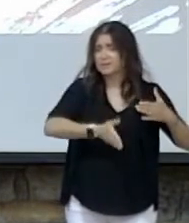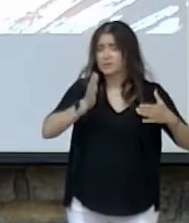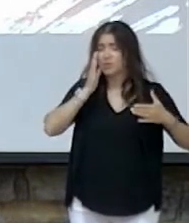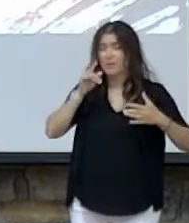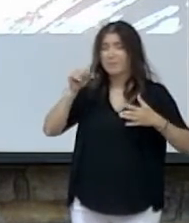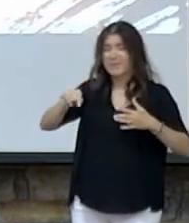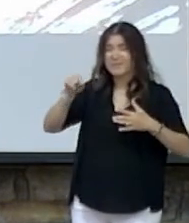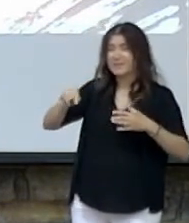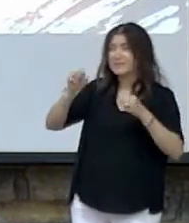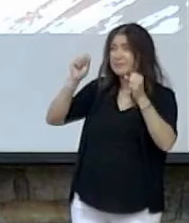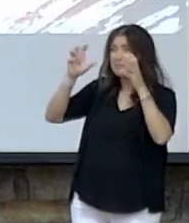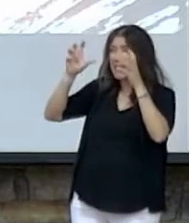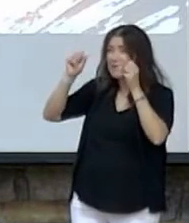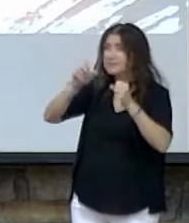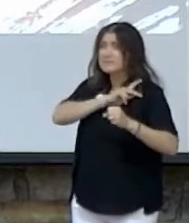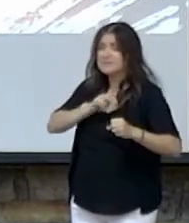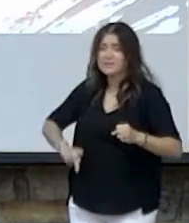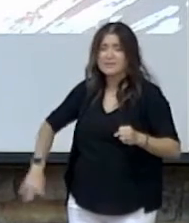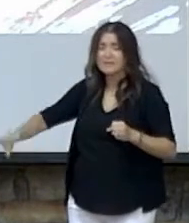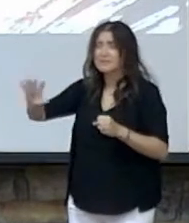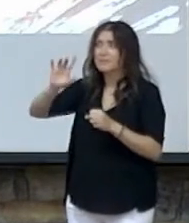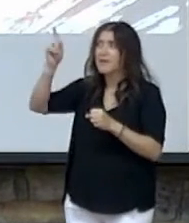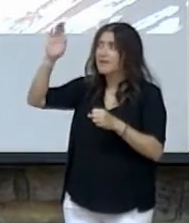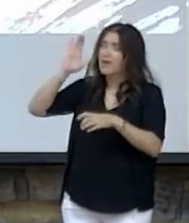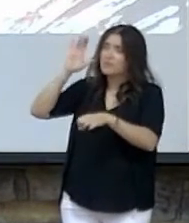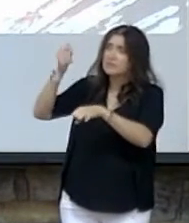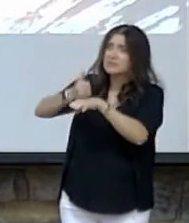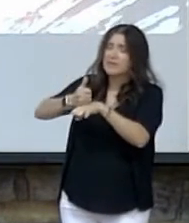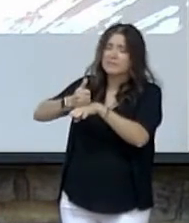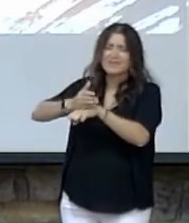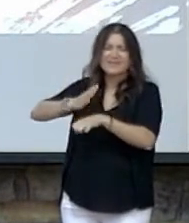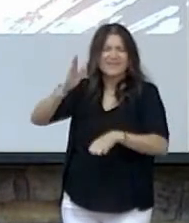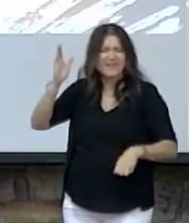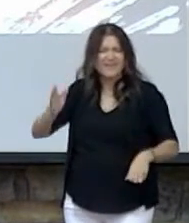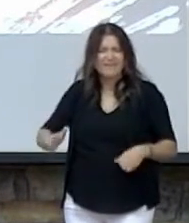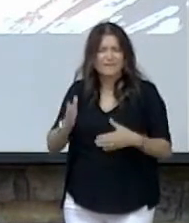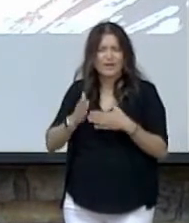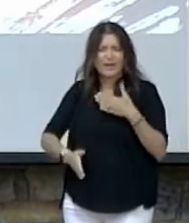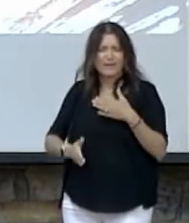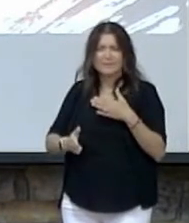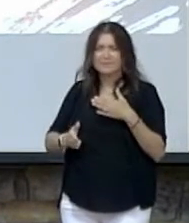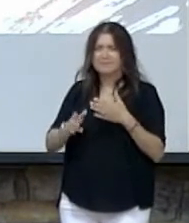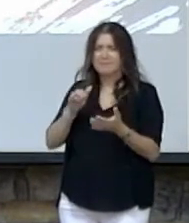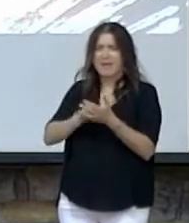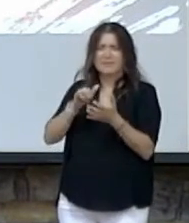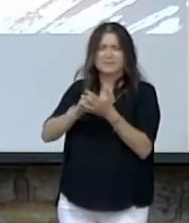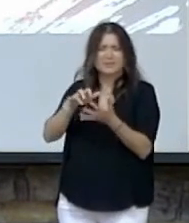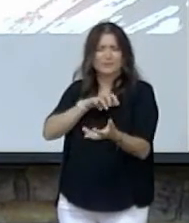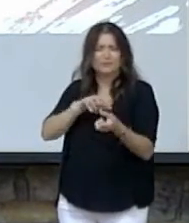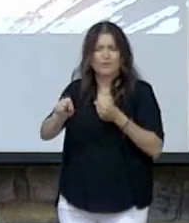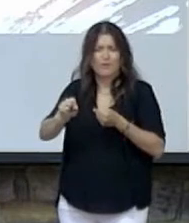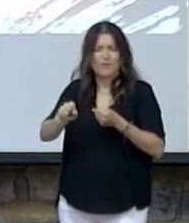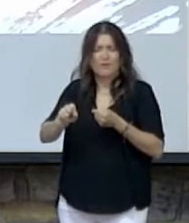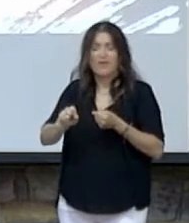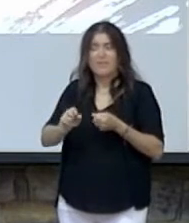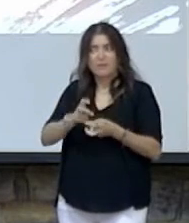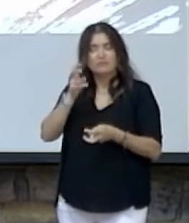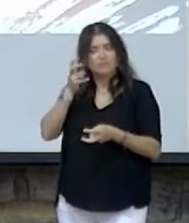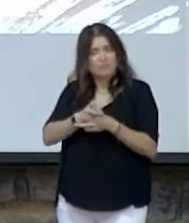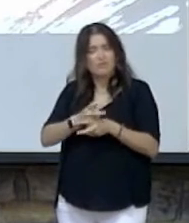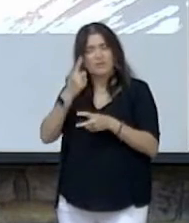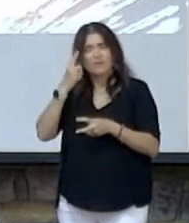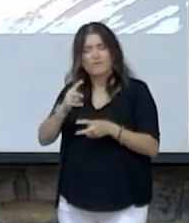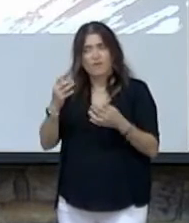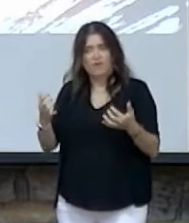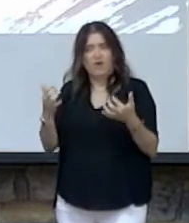establish, it's never going to end. It's indestructible. And man, that was tough for the audience that Jesus